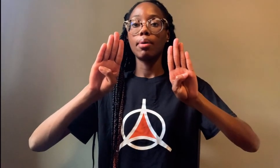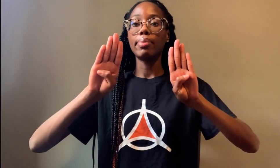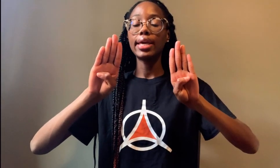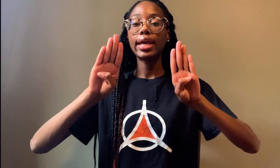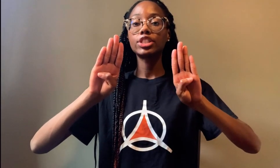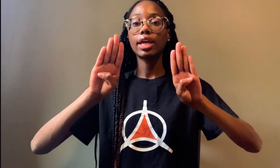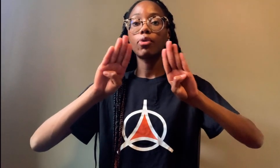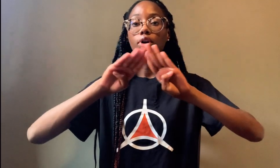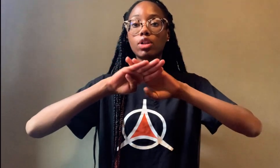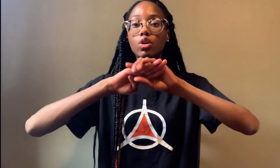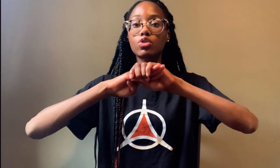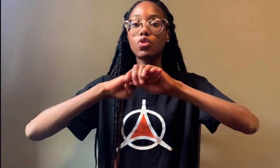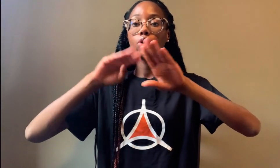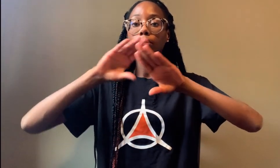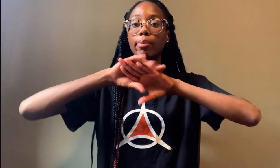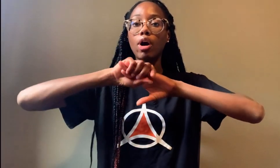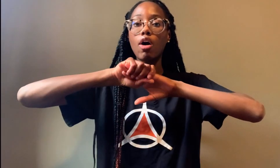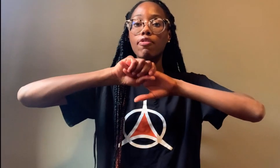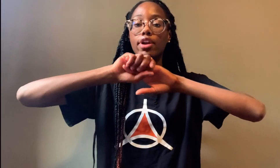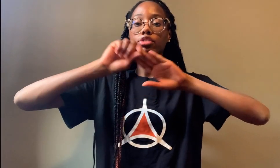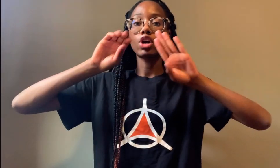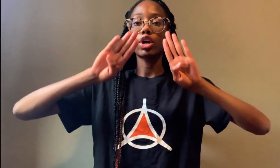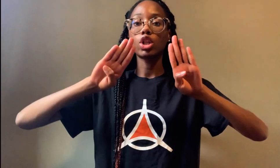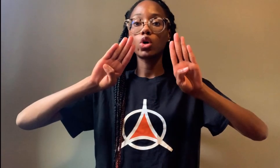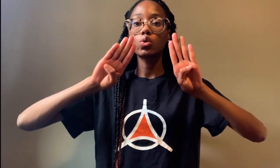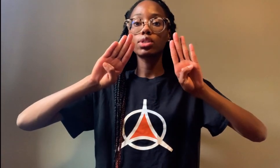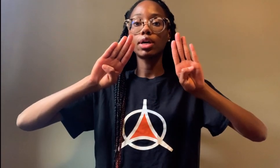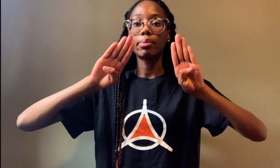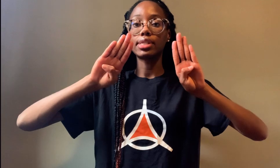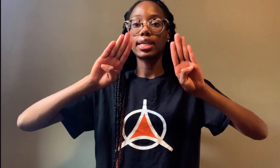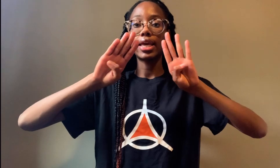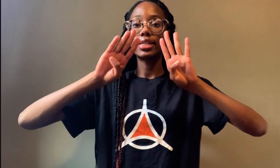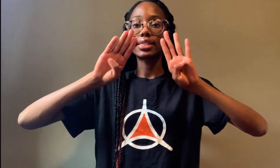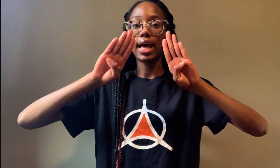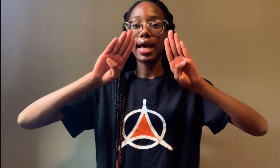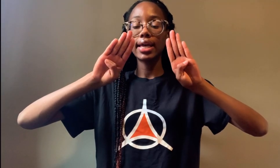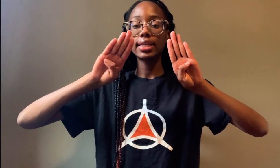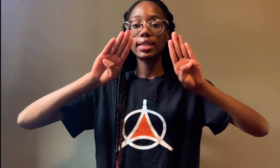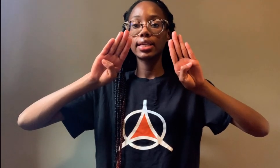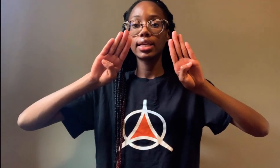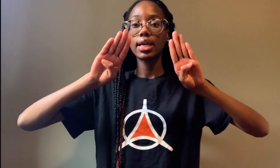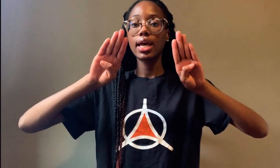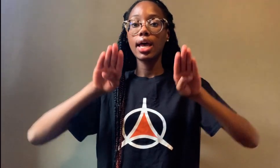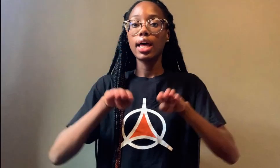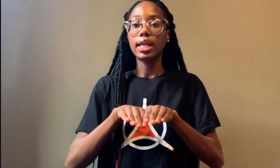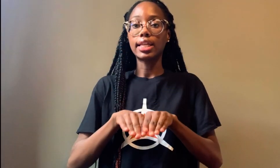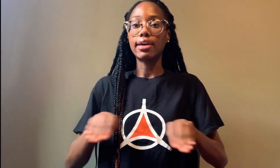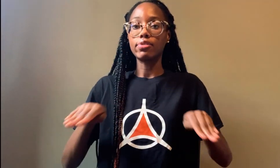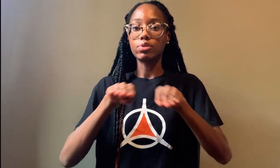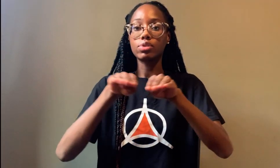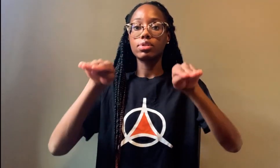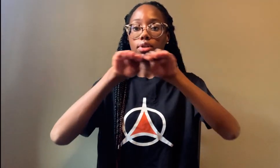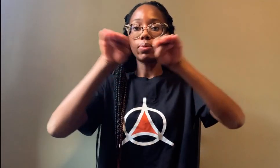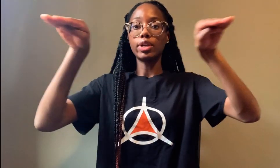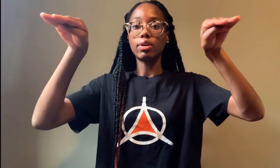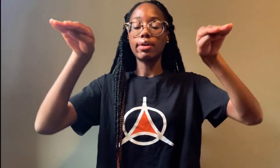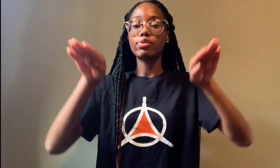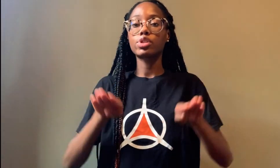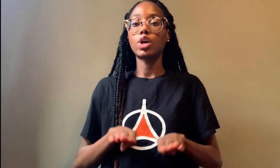B hand shape or a closed 4. Remember, all fingers are closed. Thumb is inside. Levels. We know levels to go